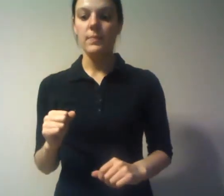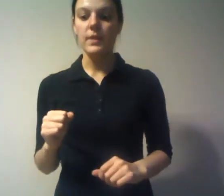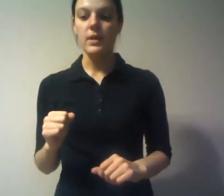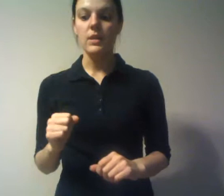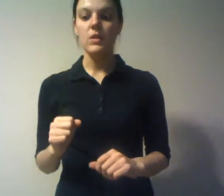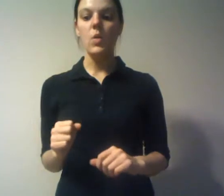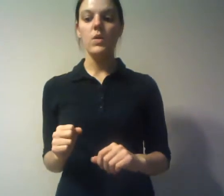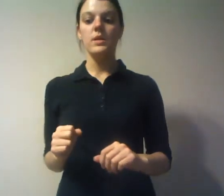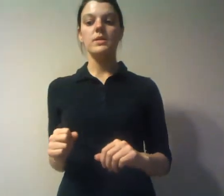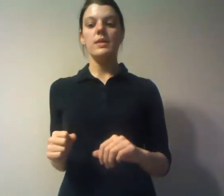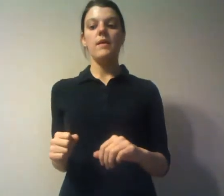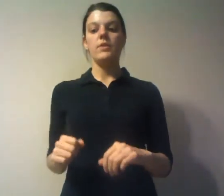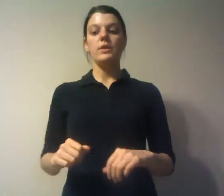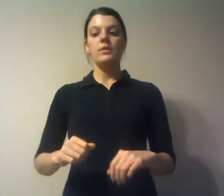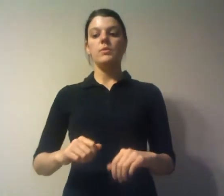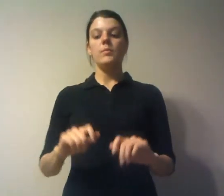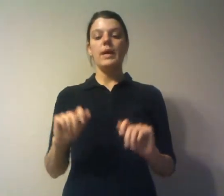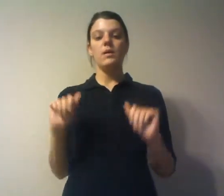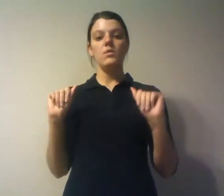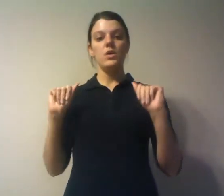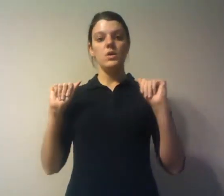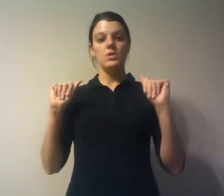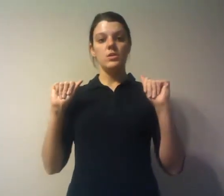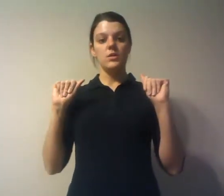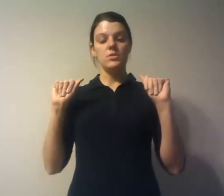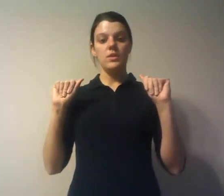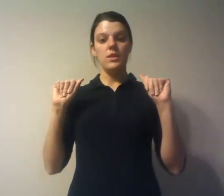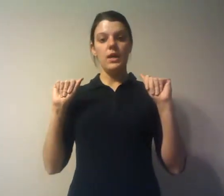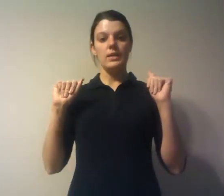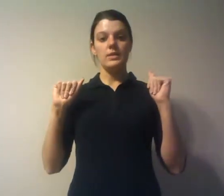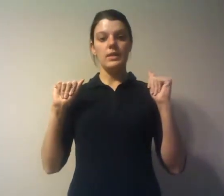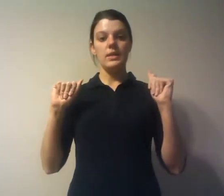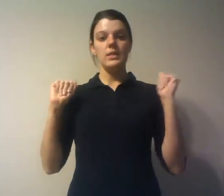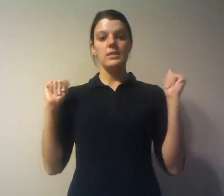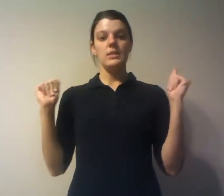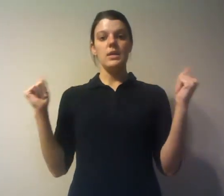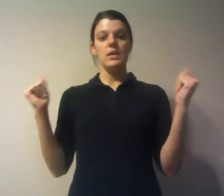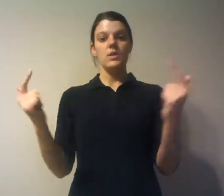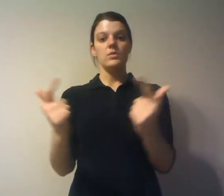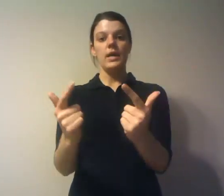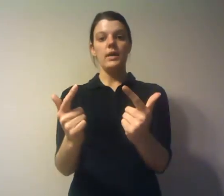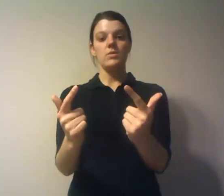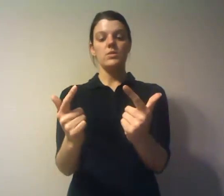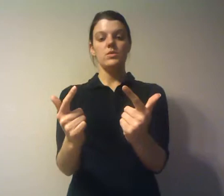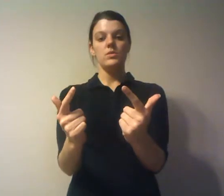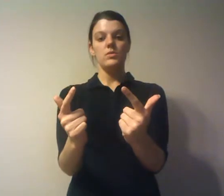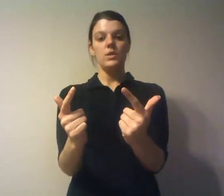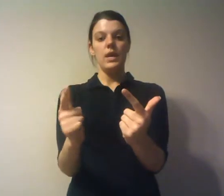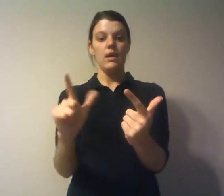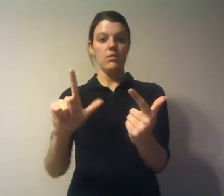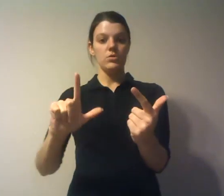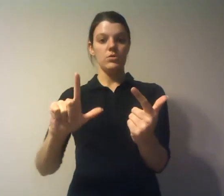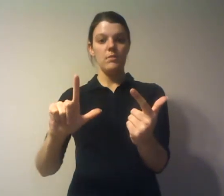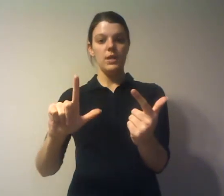Okay? In the chorus, every knee will bow. Starts with hands like this and goes out to an L-shaped